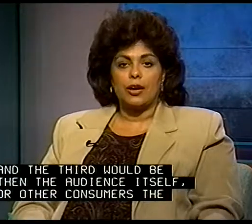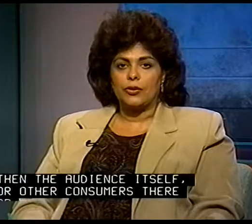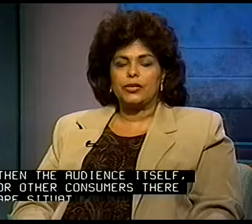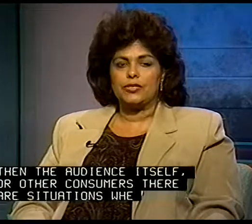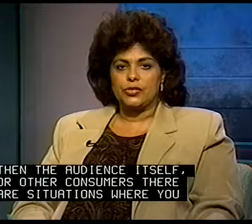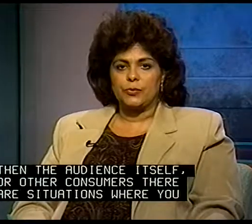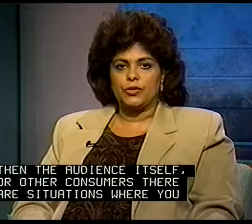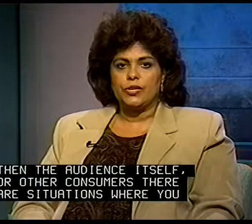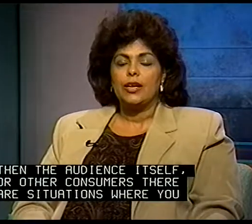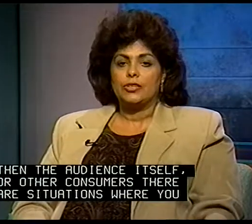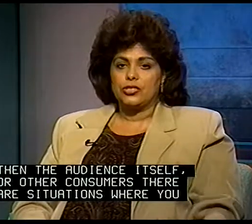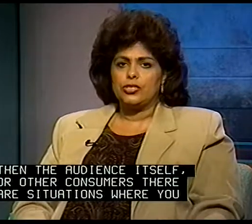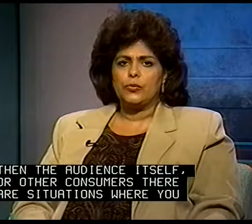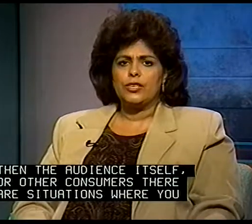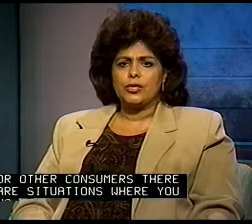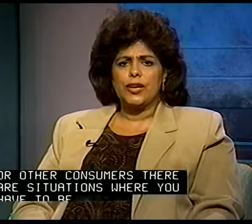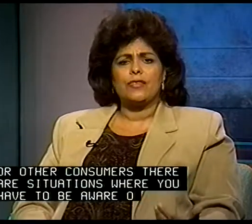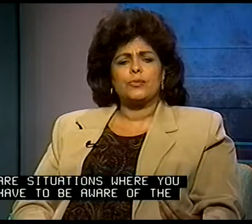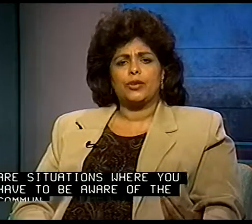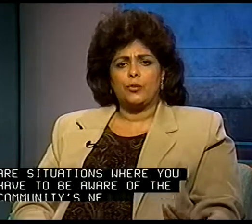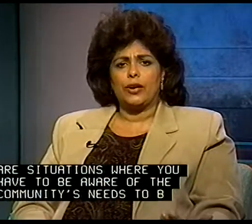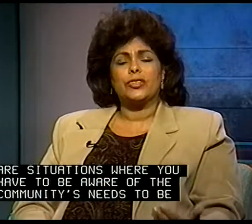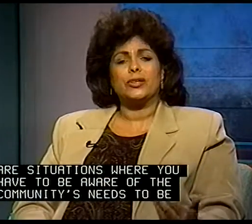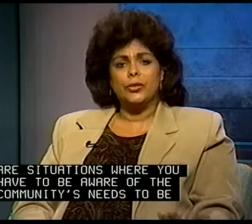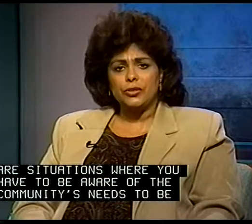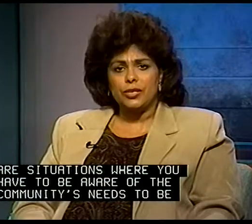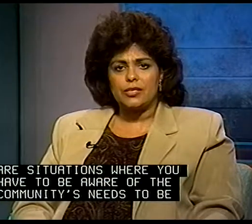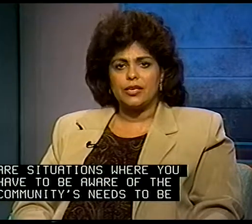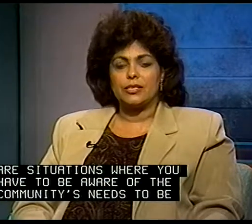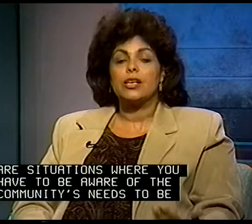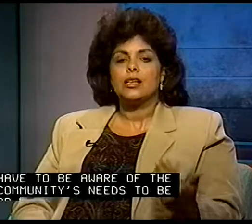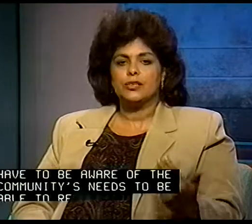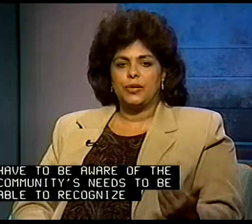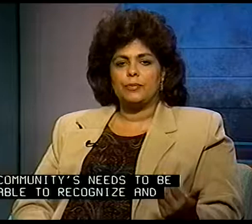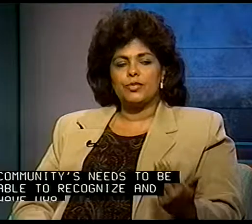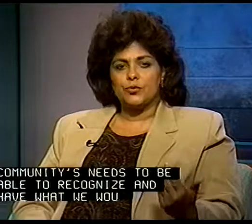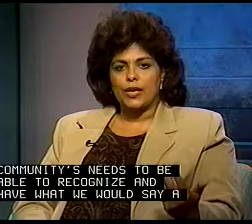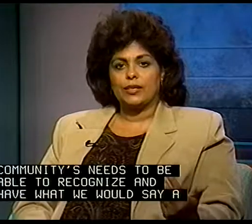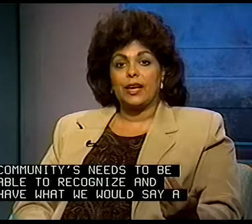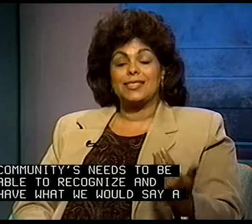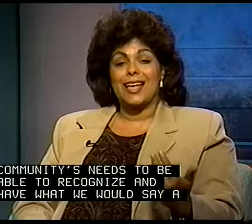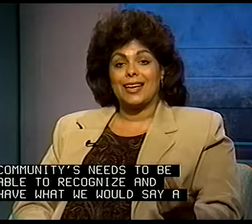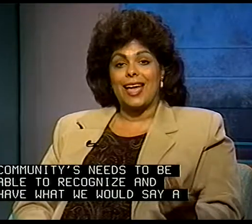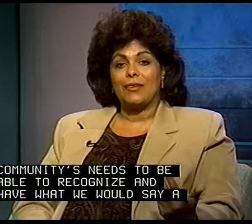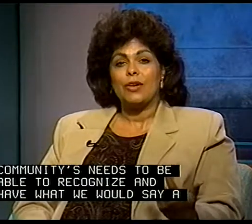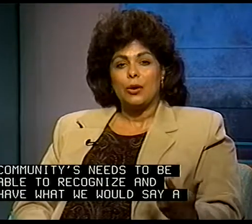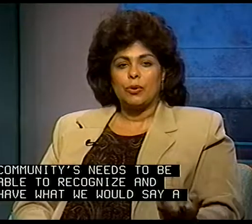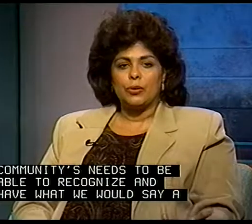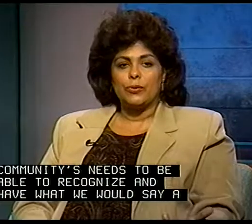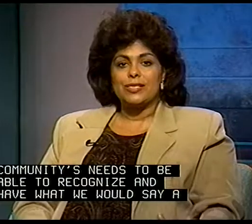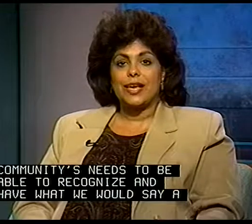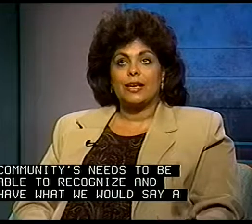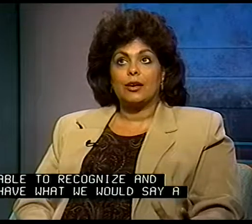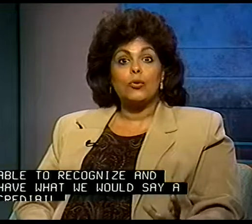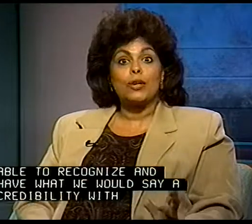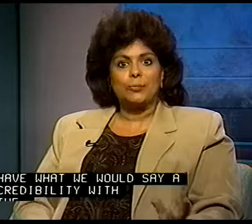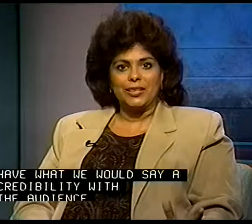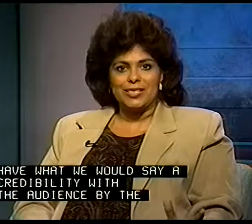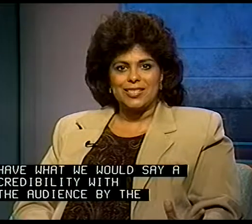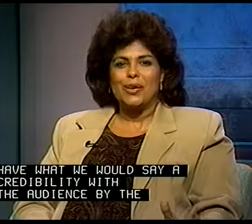other consumers. There are situations where you have to be aware of the community's needs to be able to recognize and have what we would say a credibility